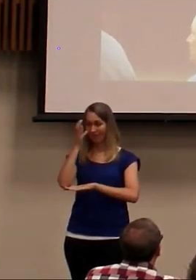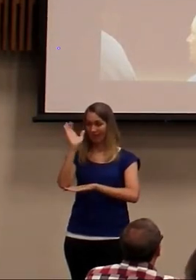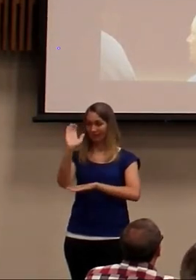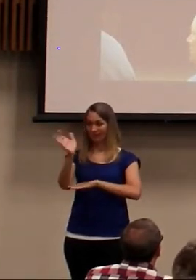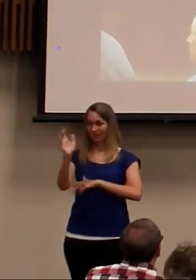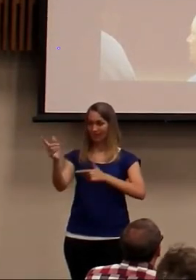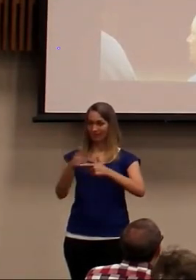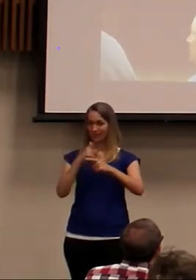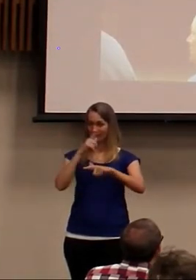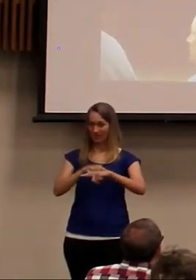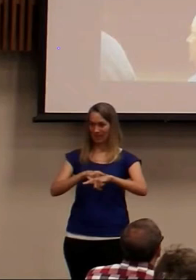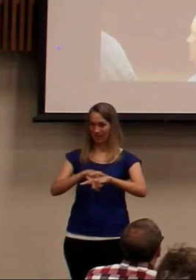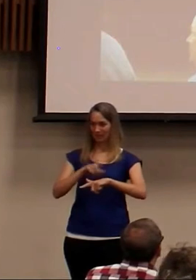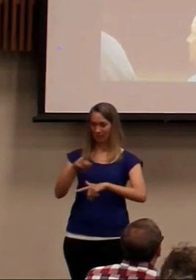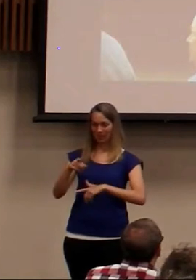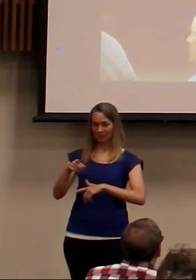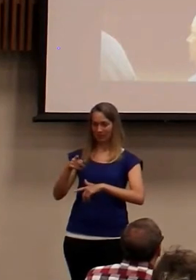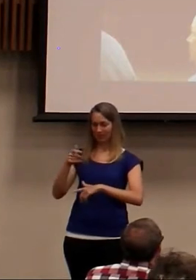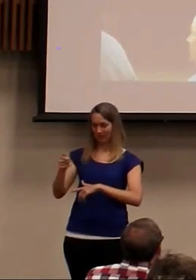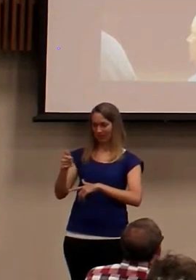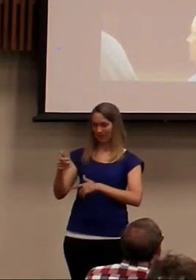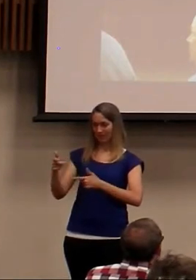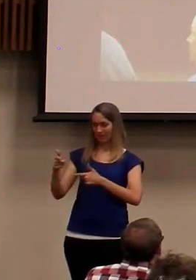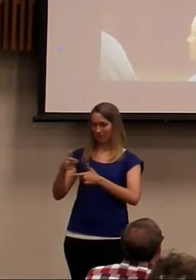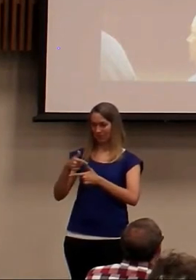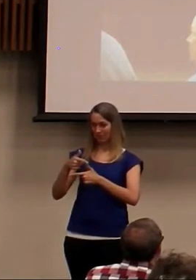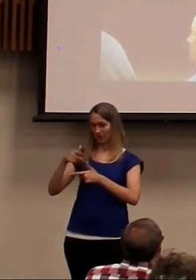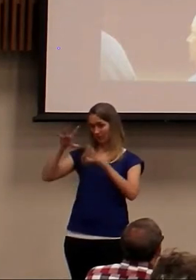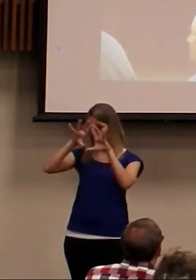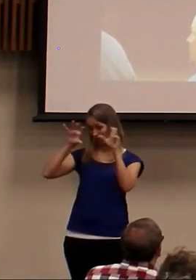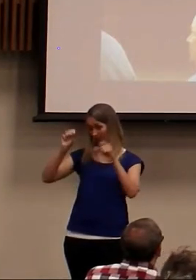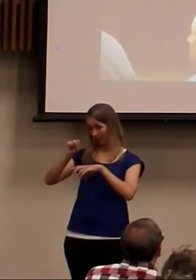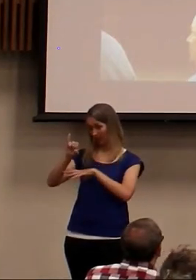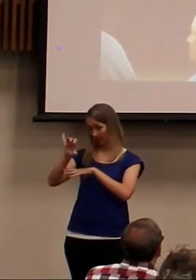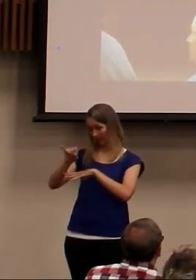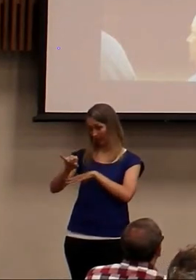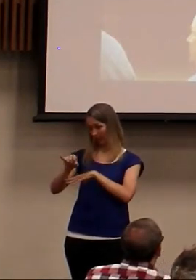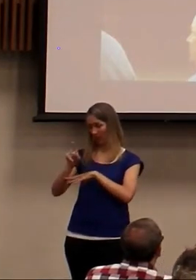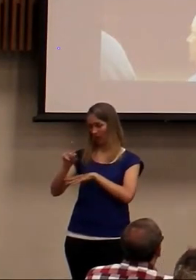first president of Sunset. He was the founder. And he was an